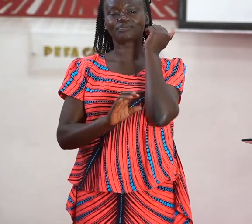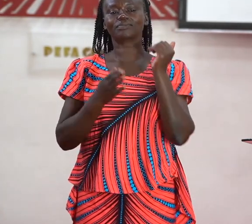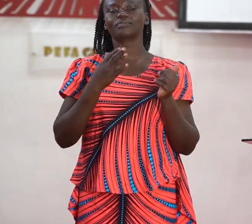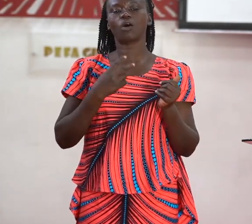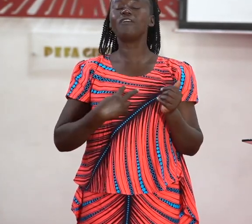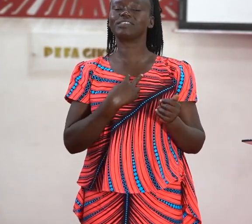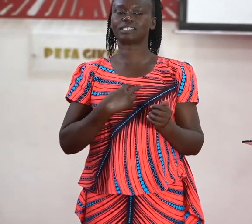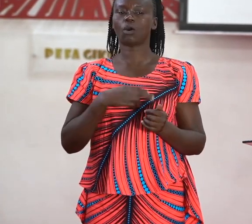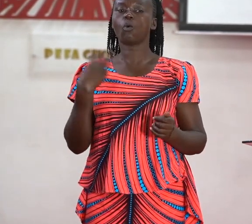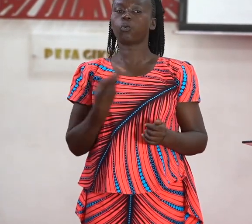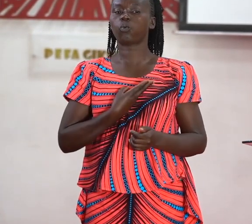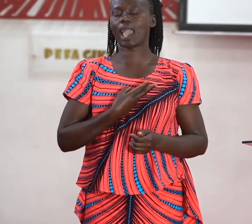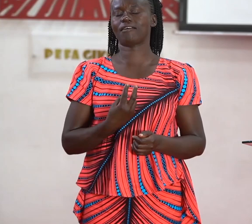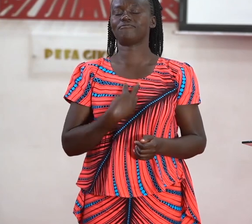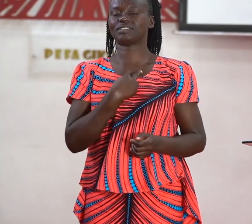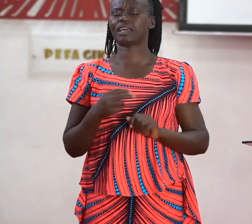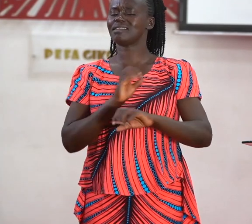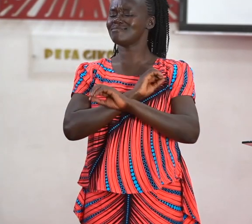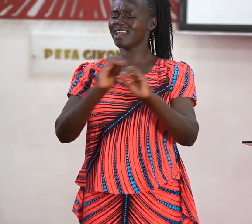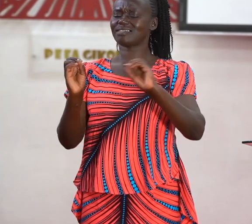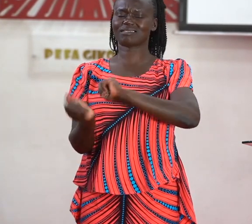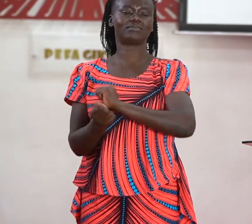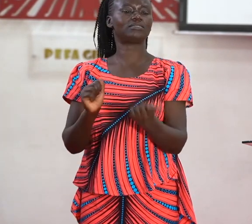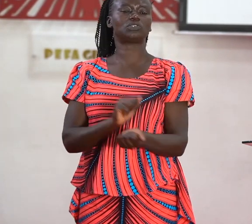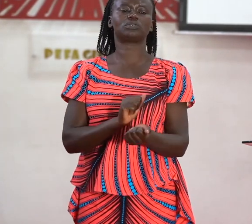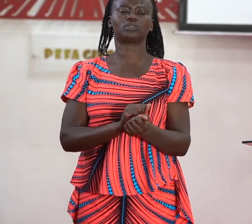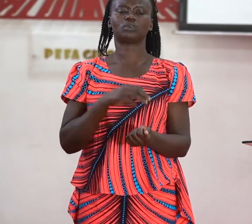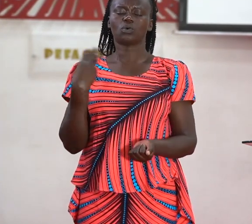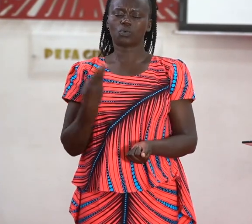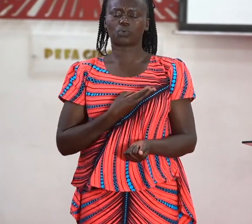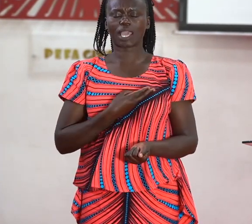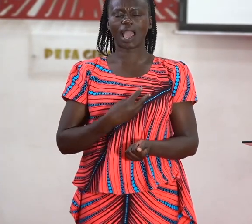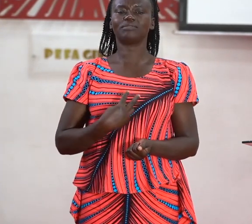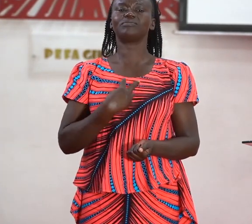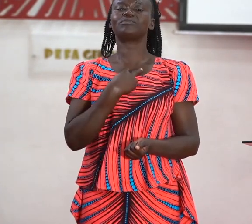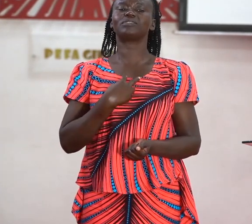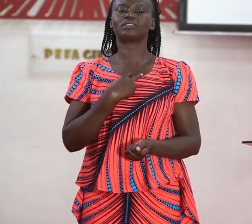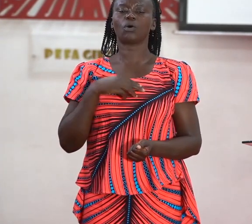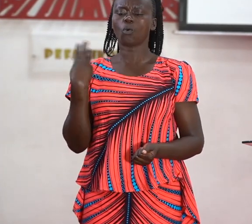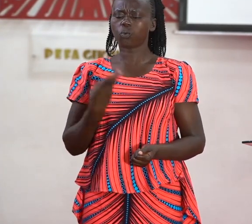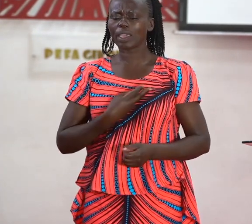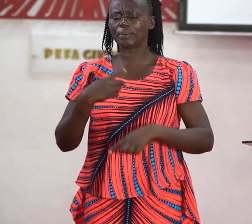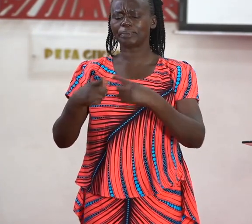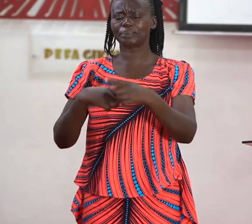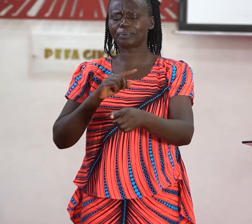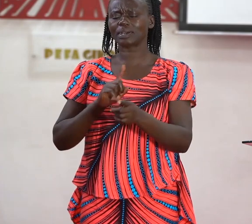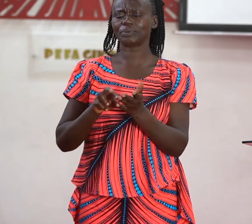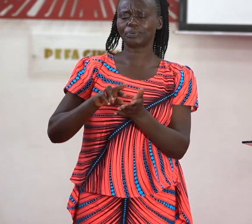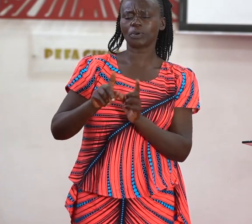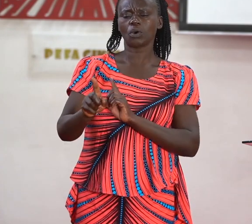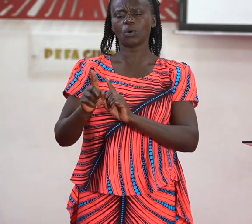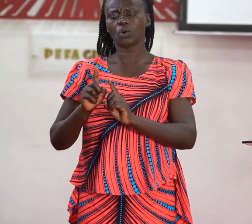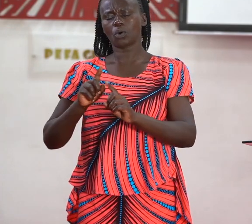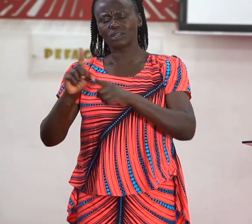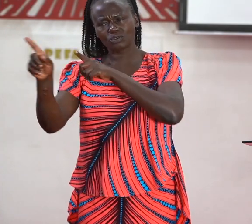are still pilgrims. Nothing has changed. We are still pilgrims. We are still on the journey. We are still